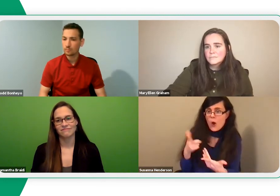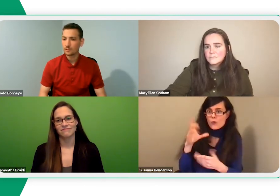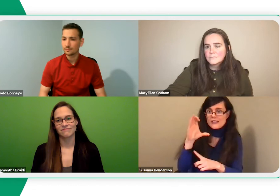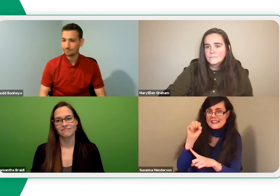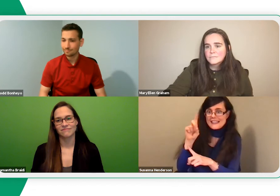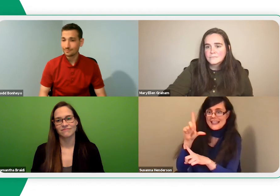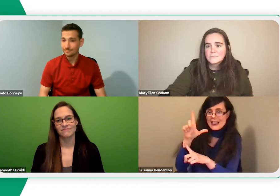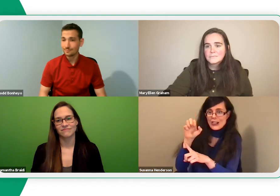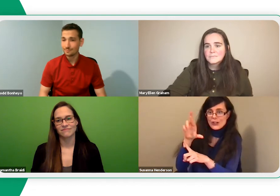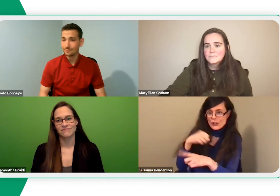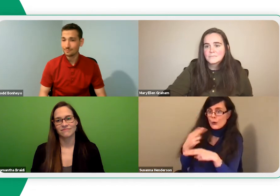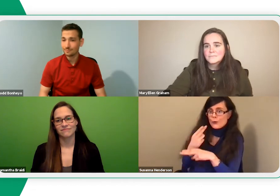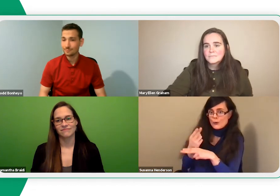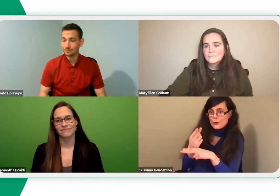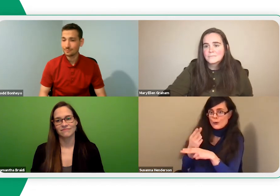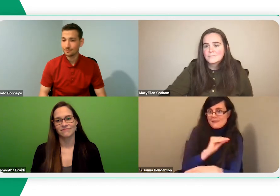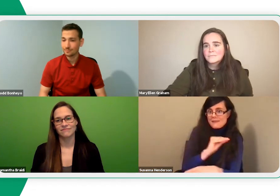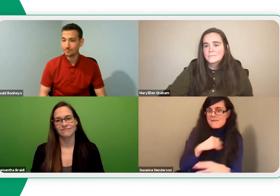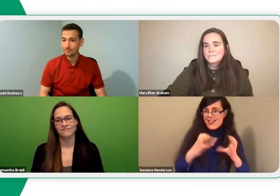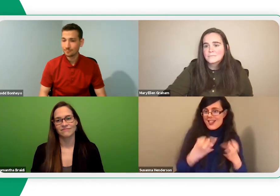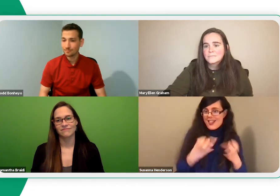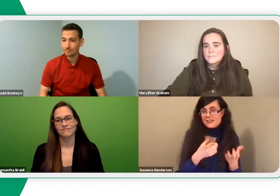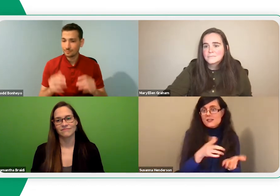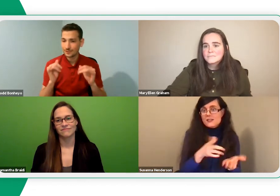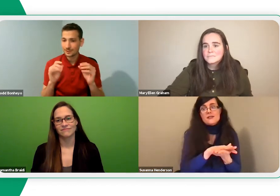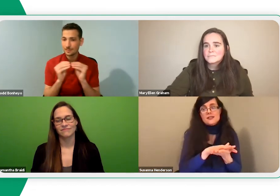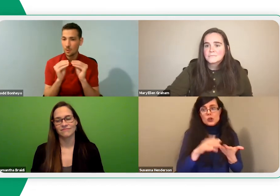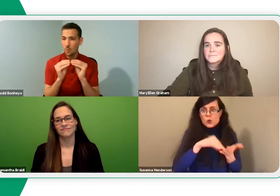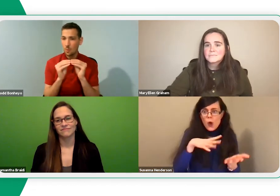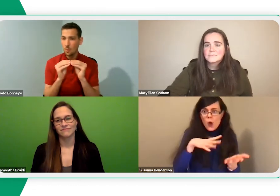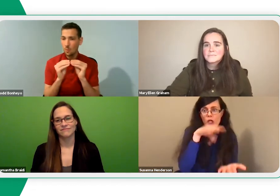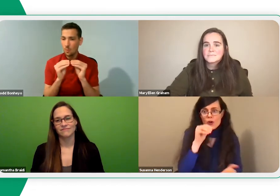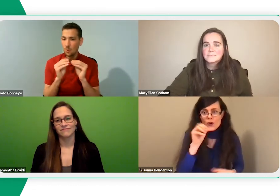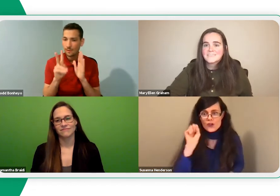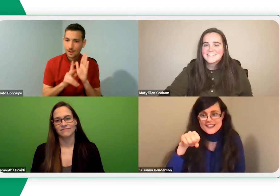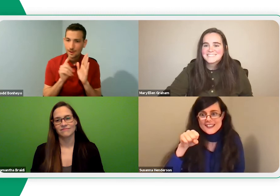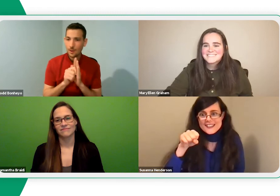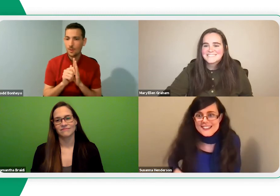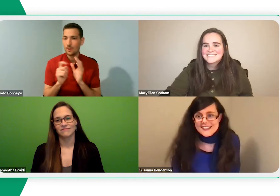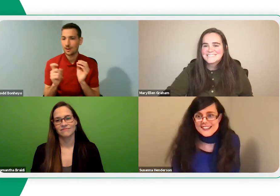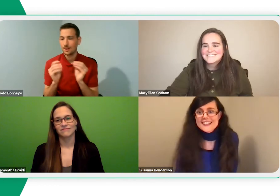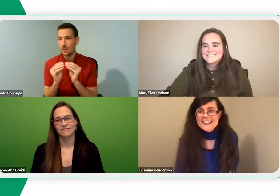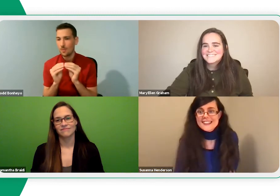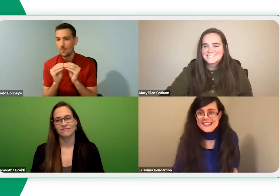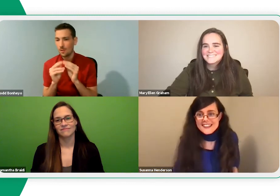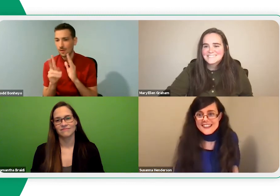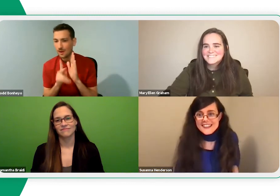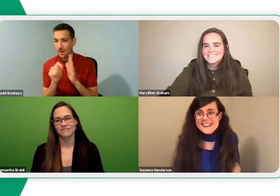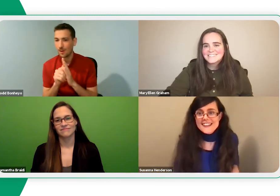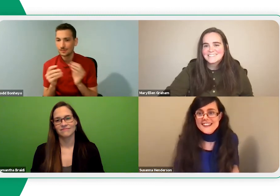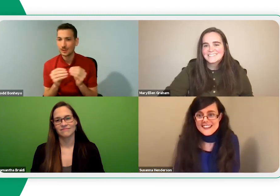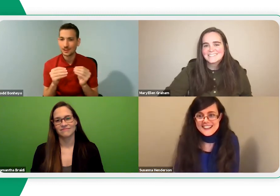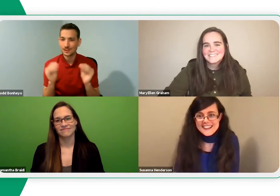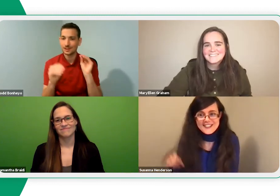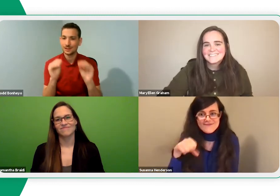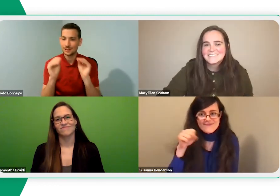questions. So thank you, CSD Learns, for creating this, because I'm definitely doing things with this. This is Todd.